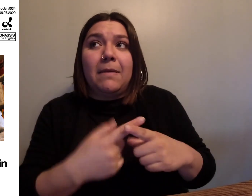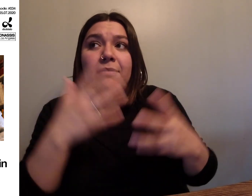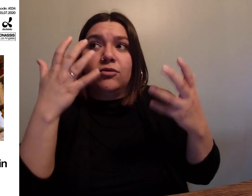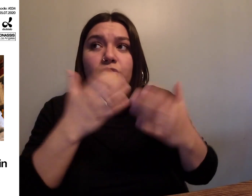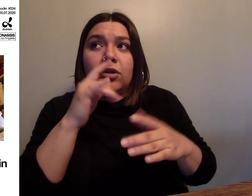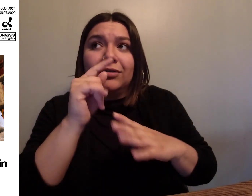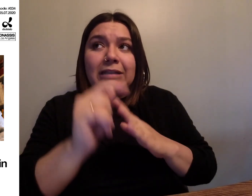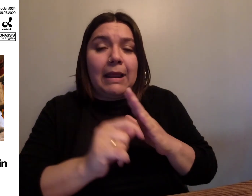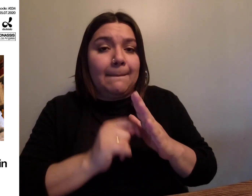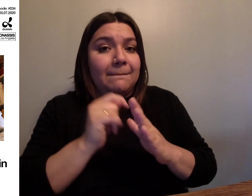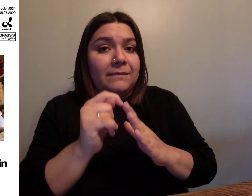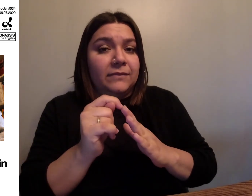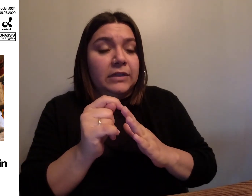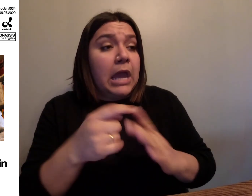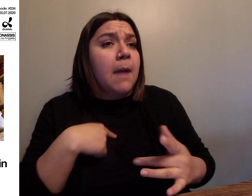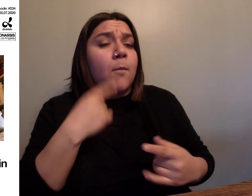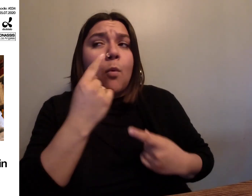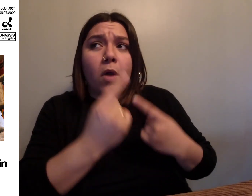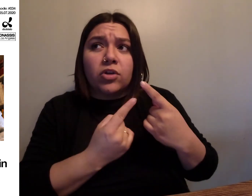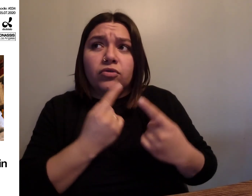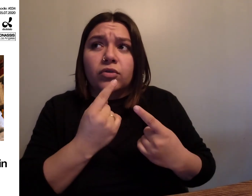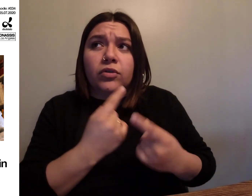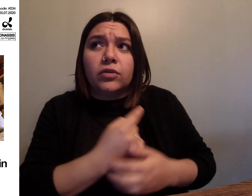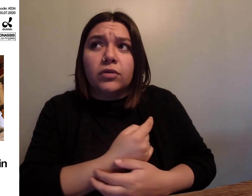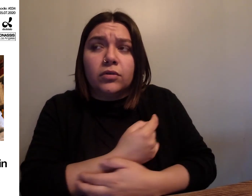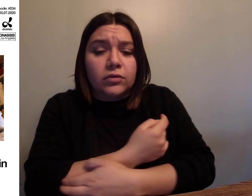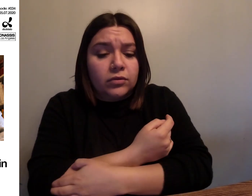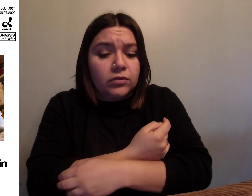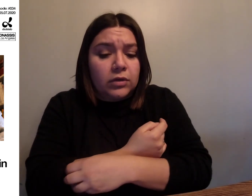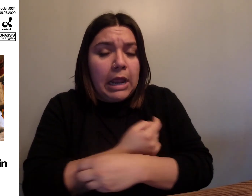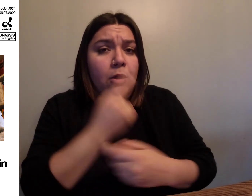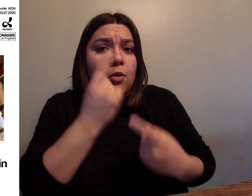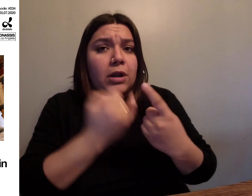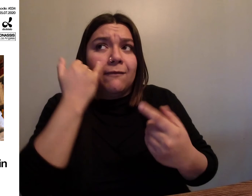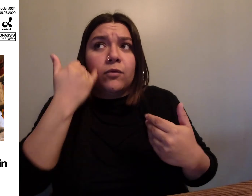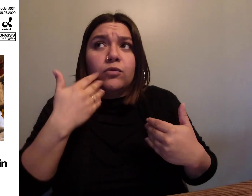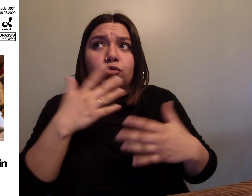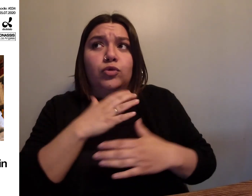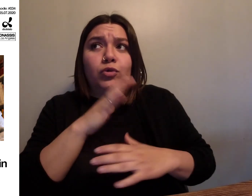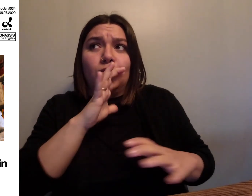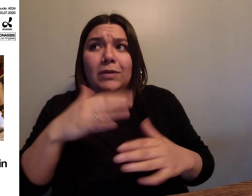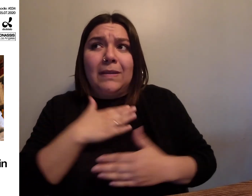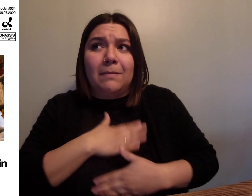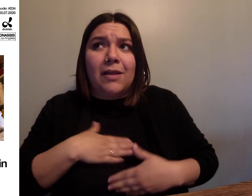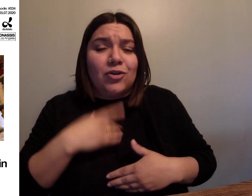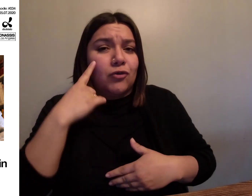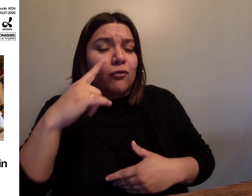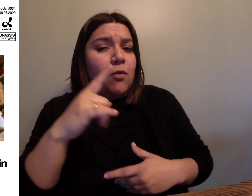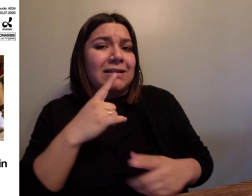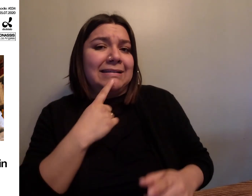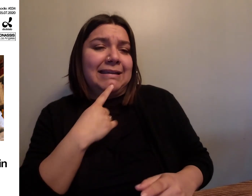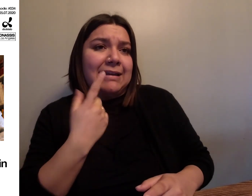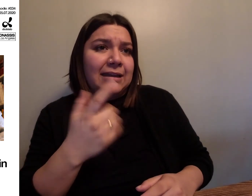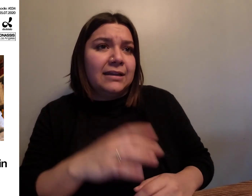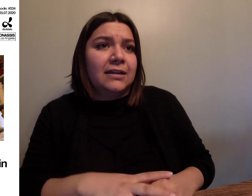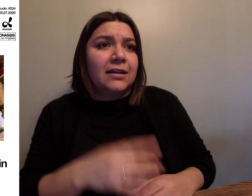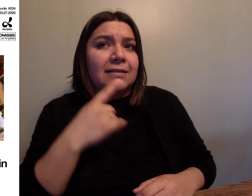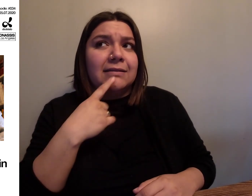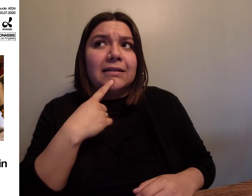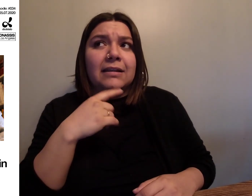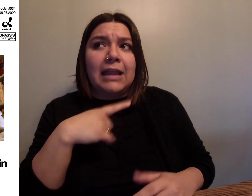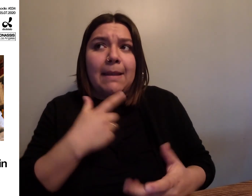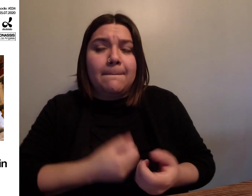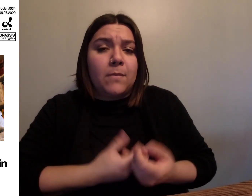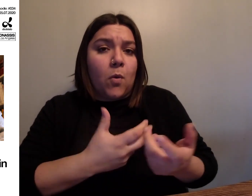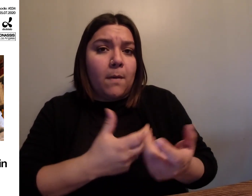dark times. I'm wondering if you wouldn't do me the pleasure of reciting